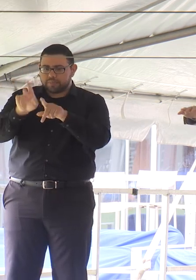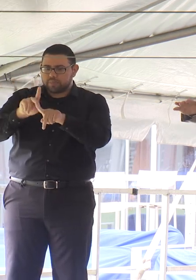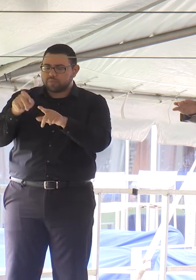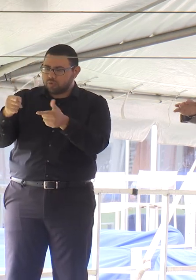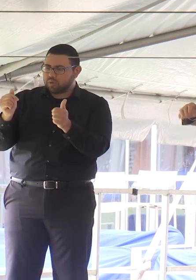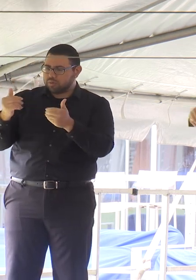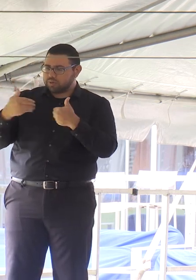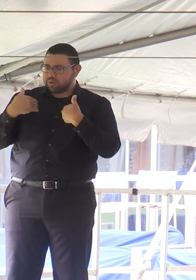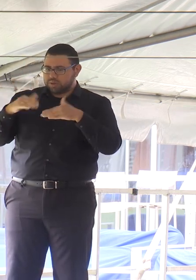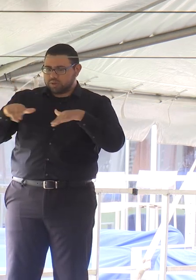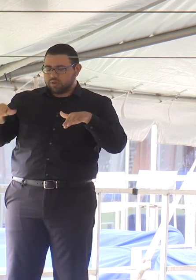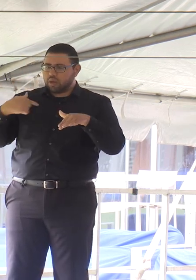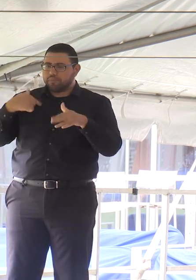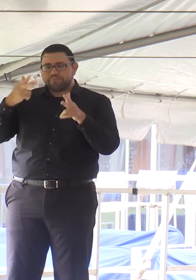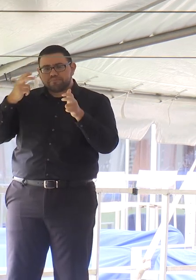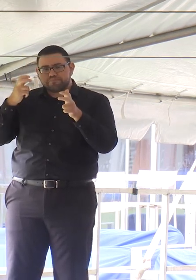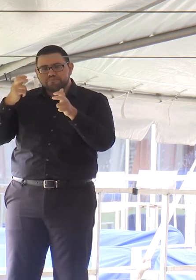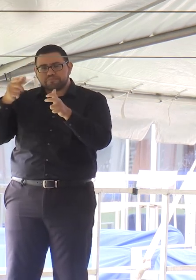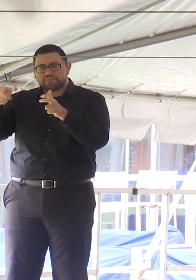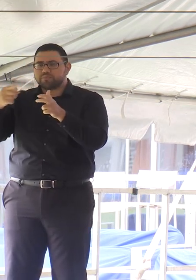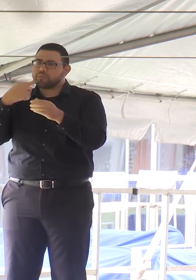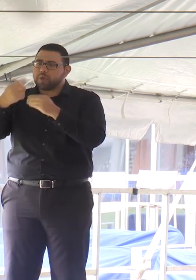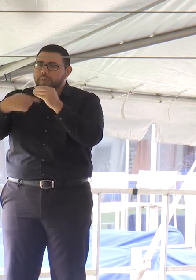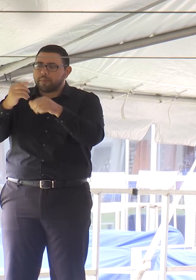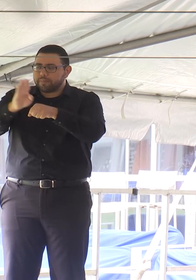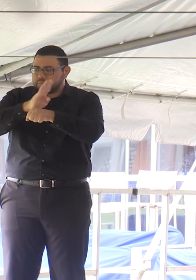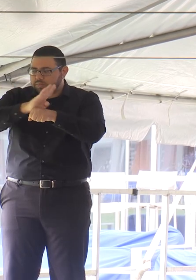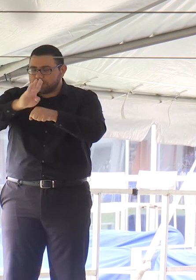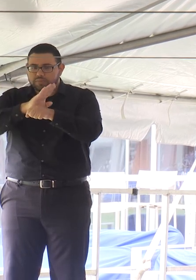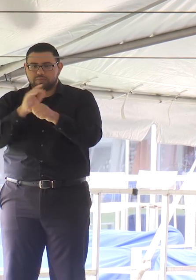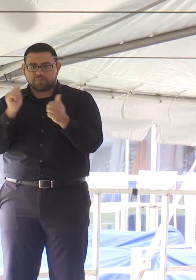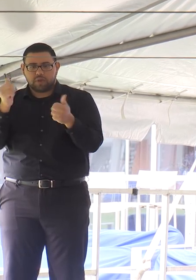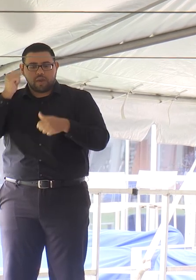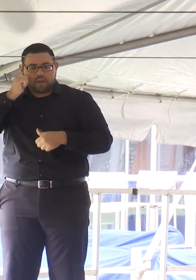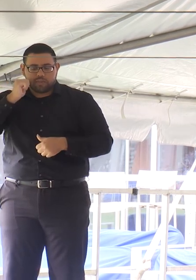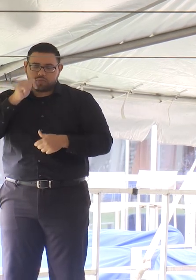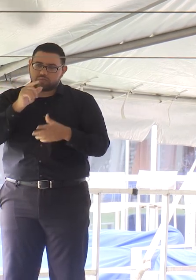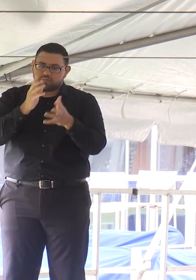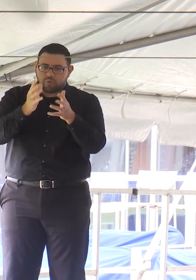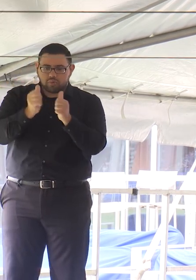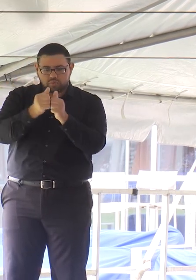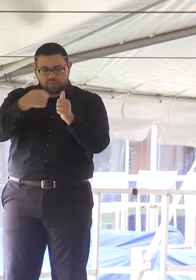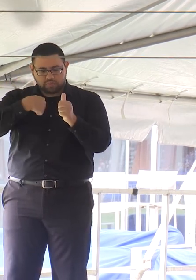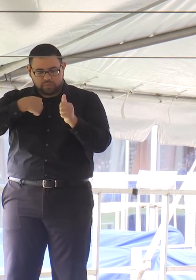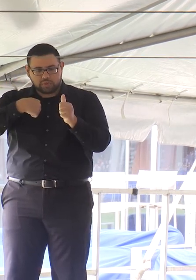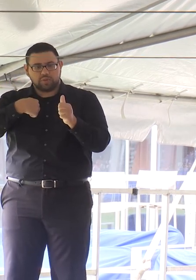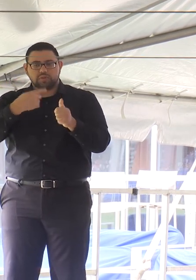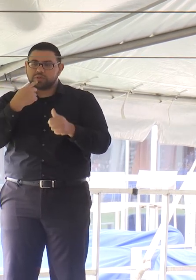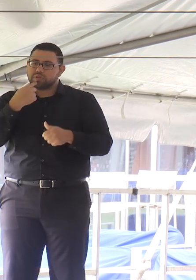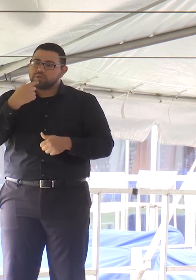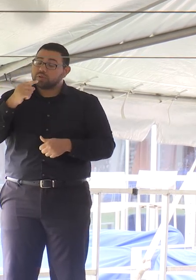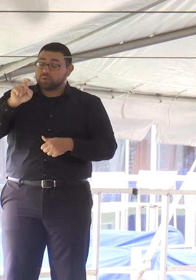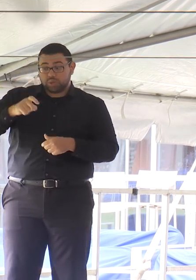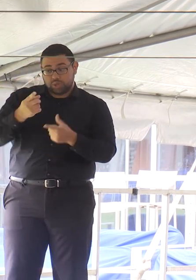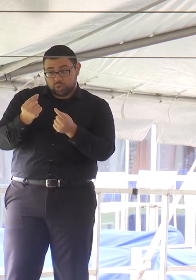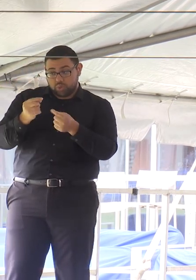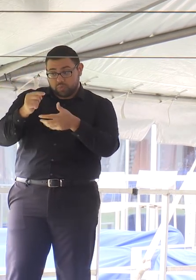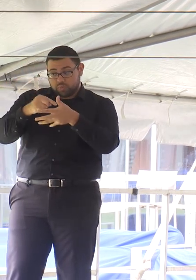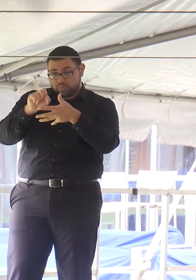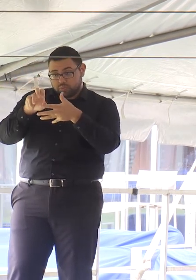was just a little kid sitting there, and I'd listen to them talk about business and things. And they all talked to me. They all said, hey, this is what you need to